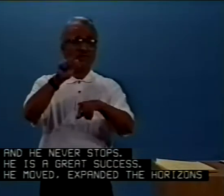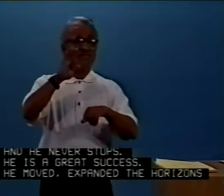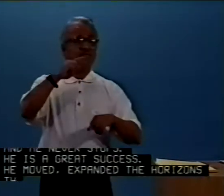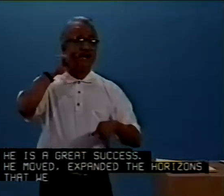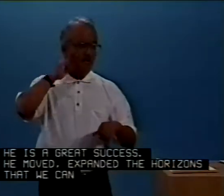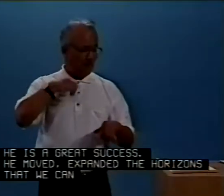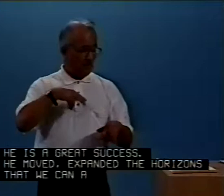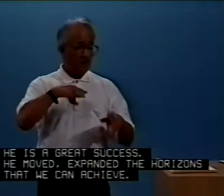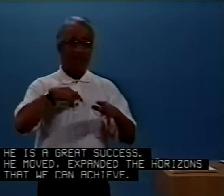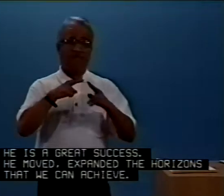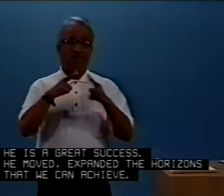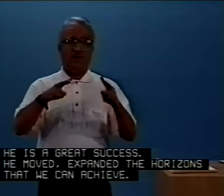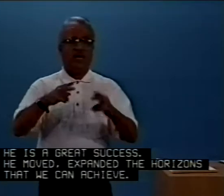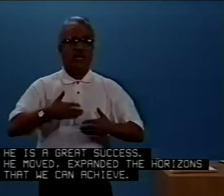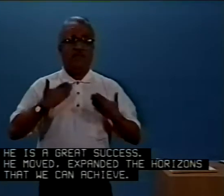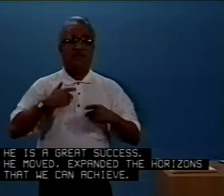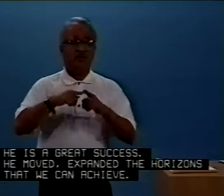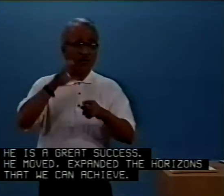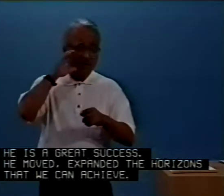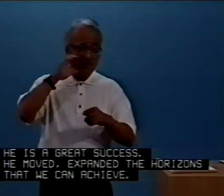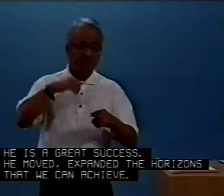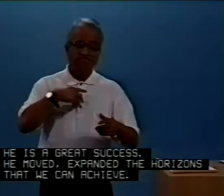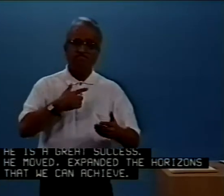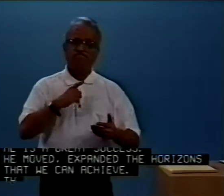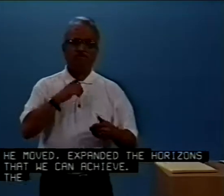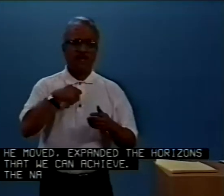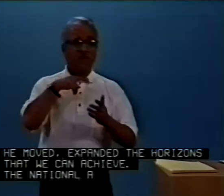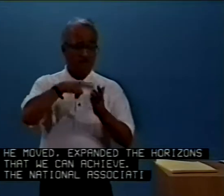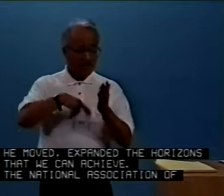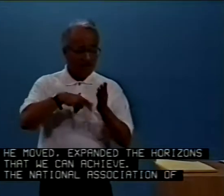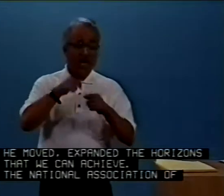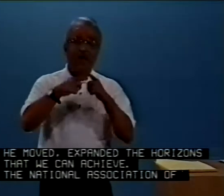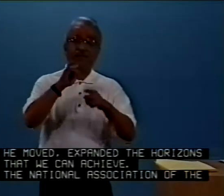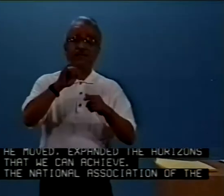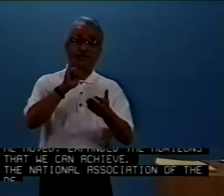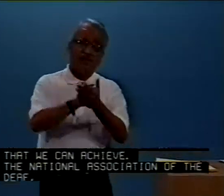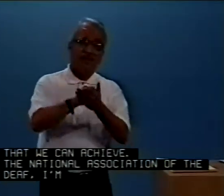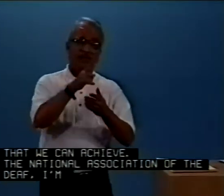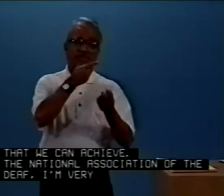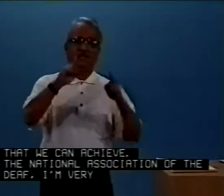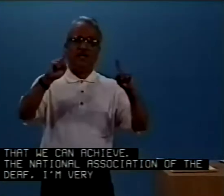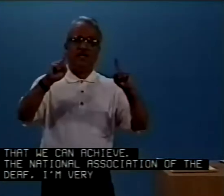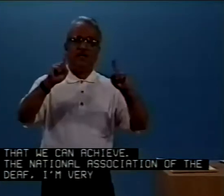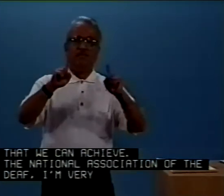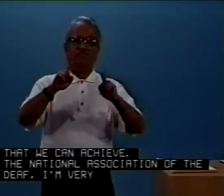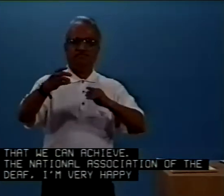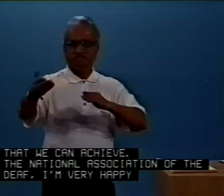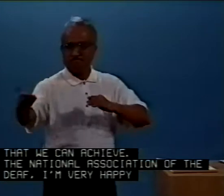The National Association of the Deaf, I'm very happy to hear, but what I've read about is that they're finally